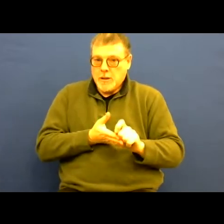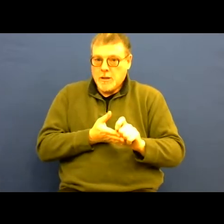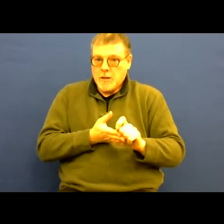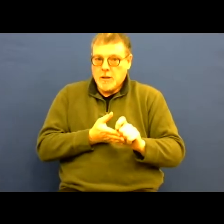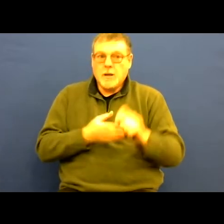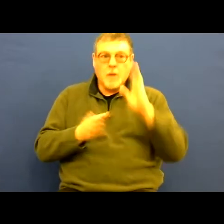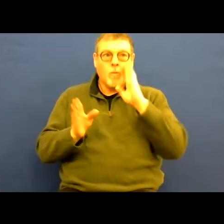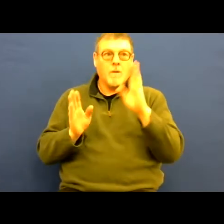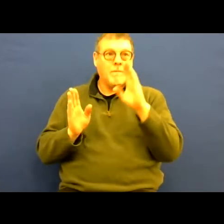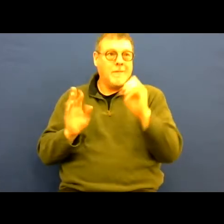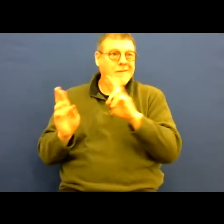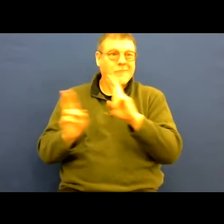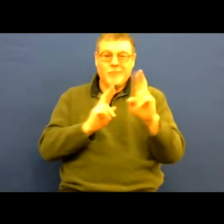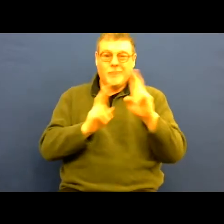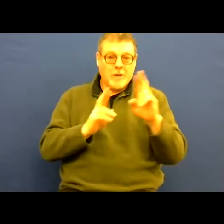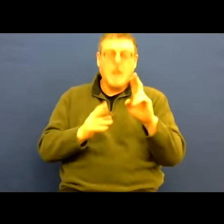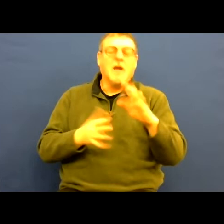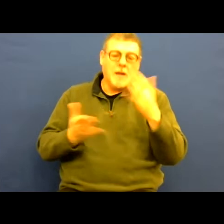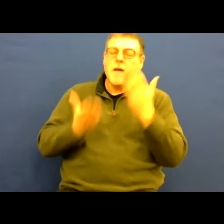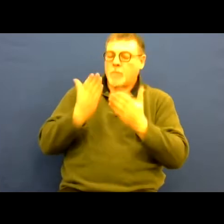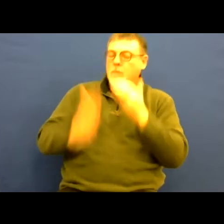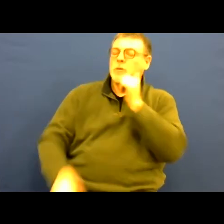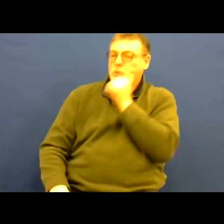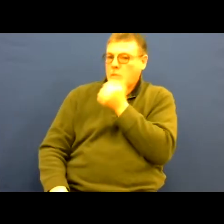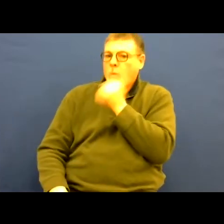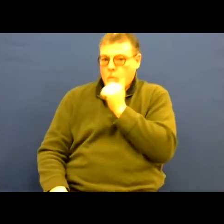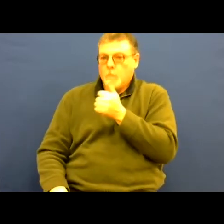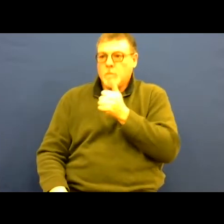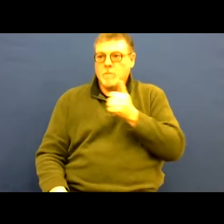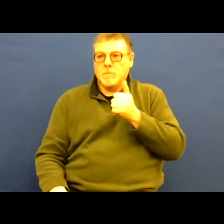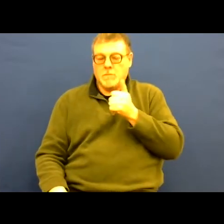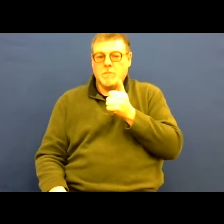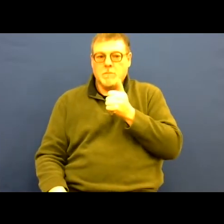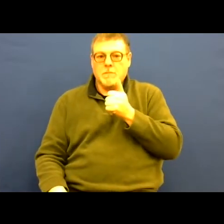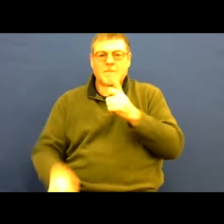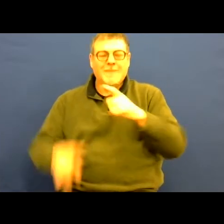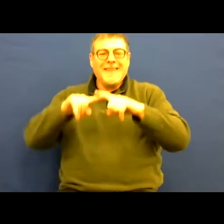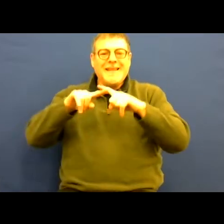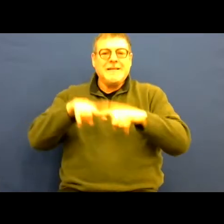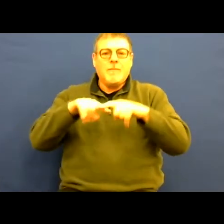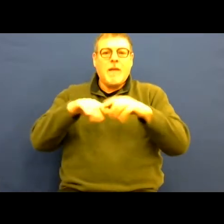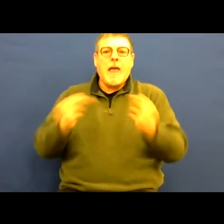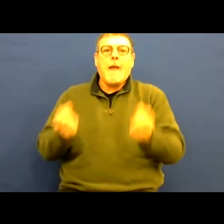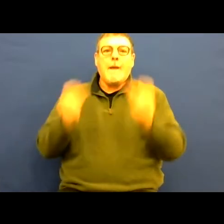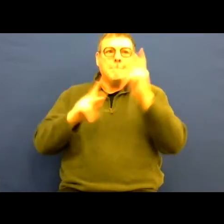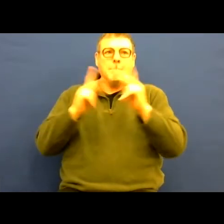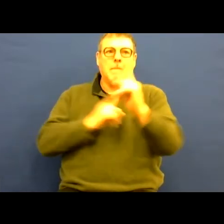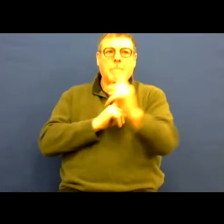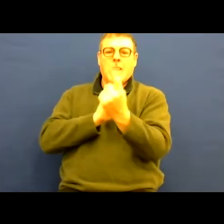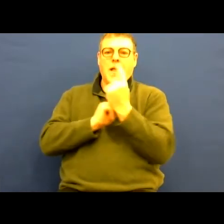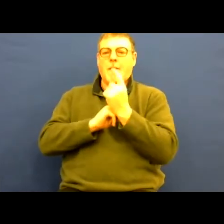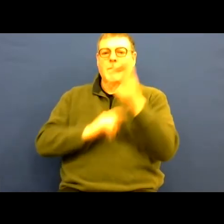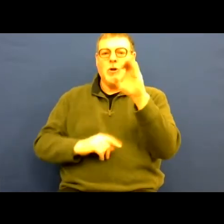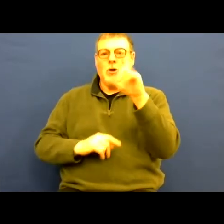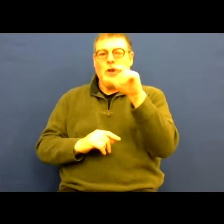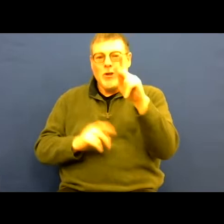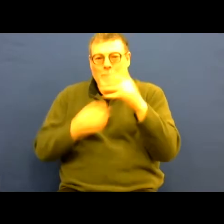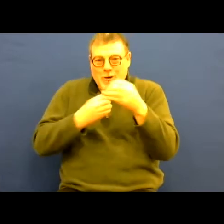we'll be ready sometime. typically tomorrow, depending on how many people come to the clerk's office.